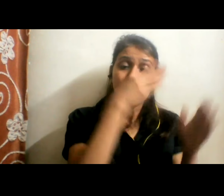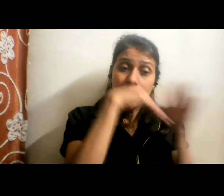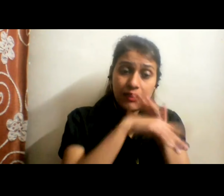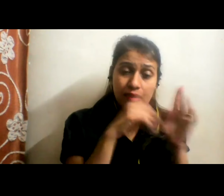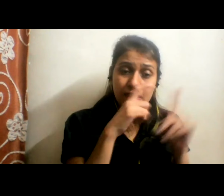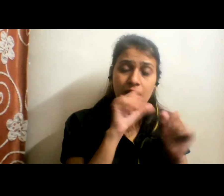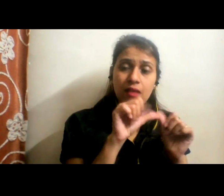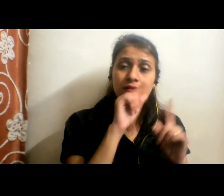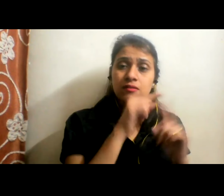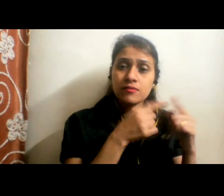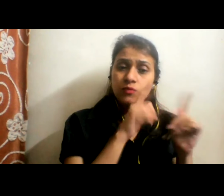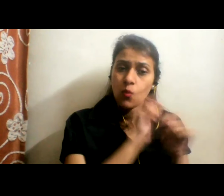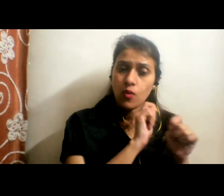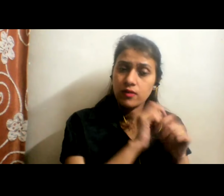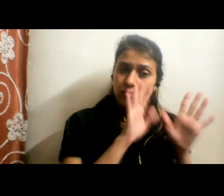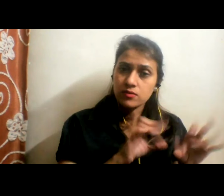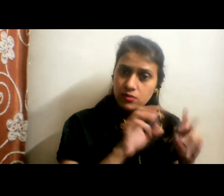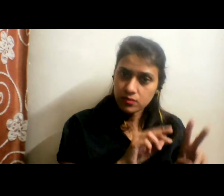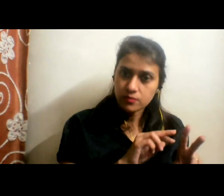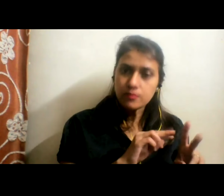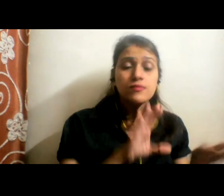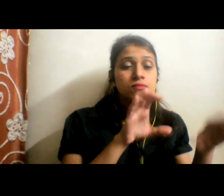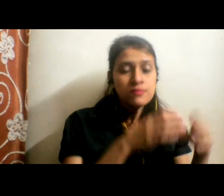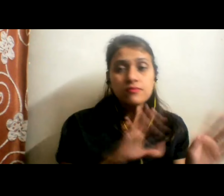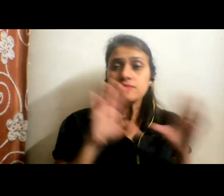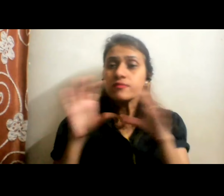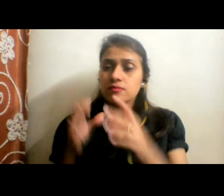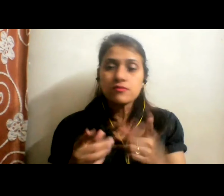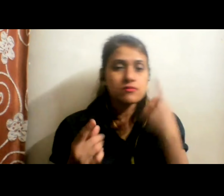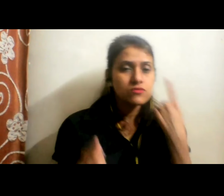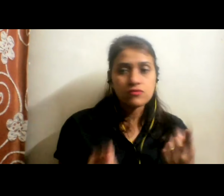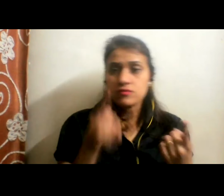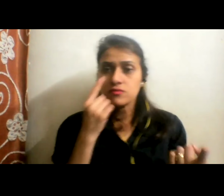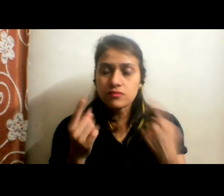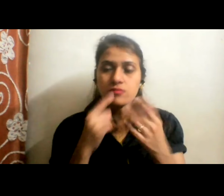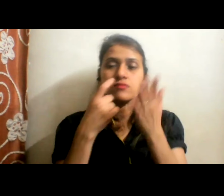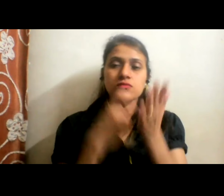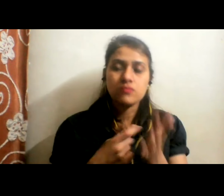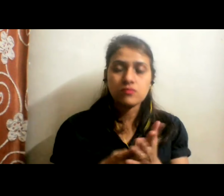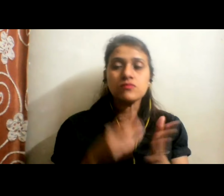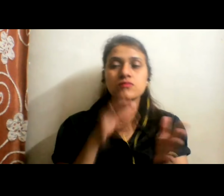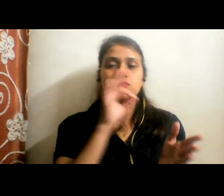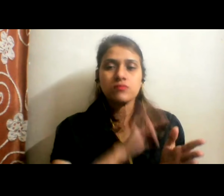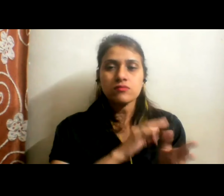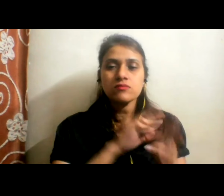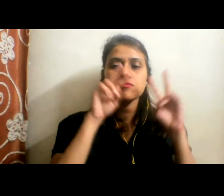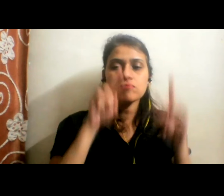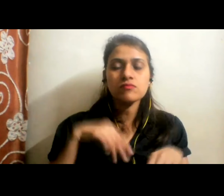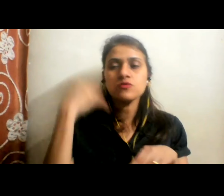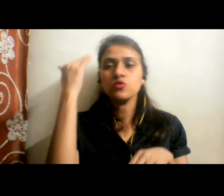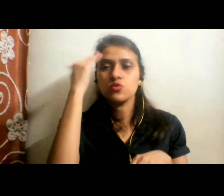what do you say, aspects of marginality that you want to measure? Okay, it might be an economic aspect. Maybe you can